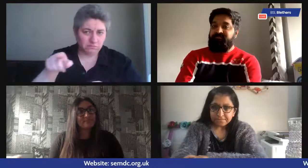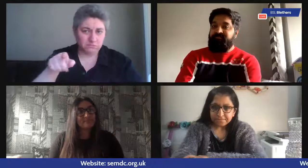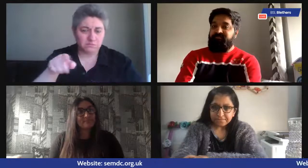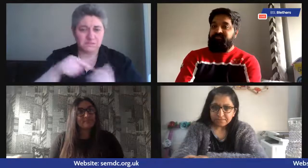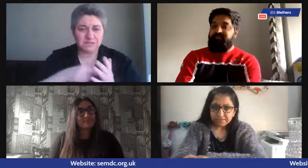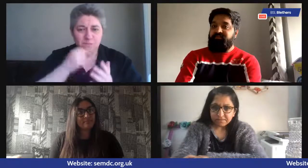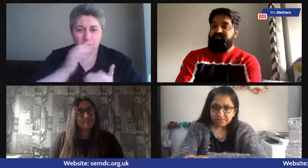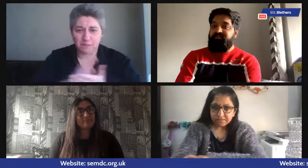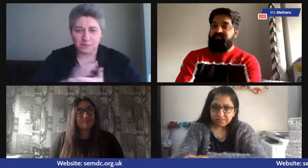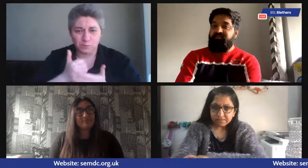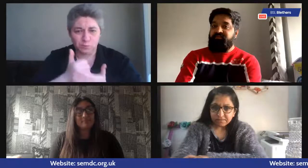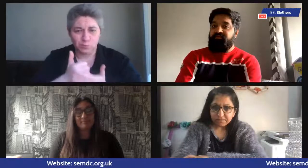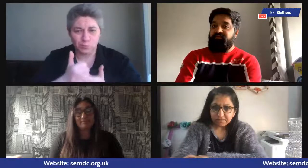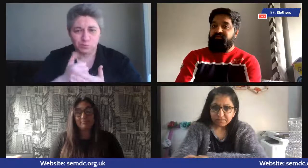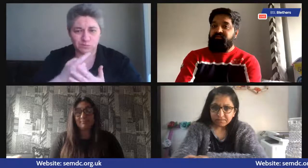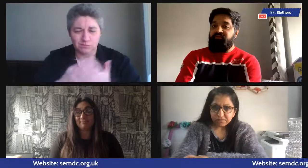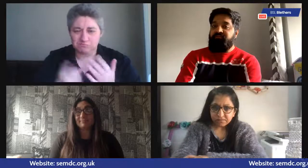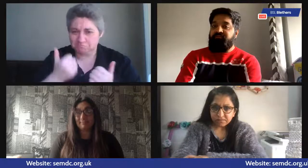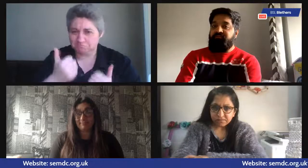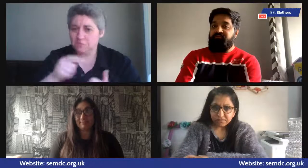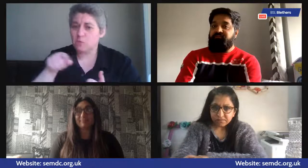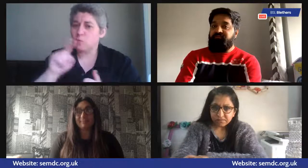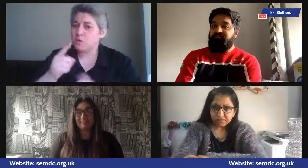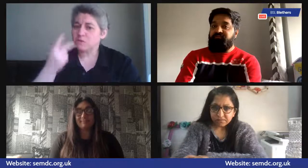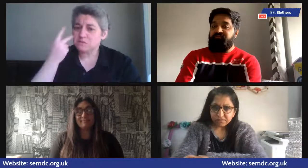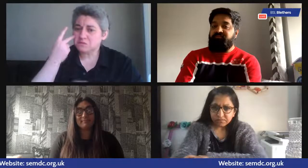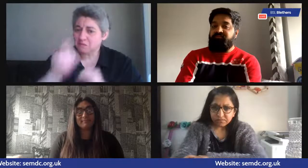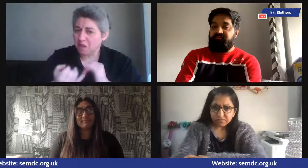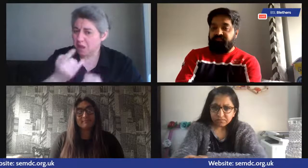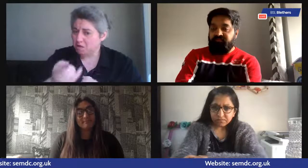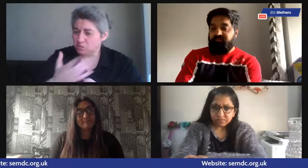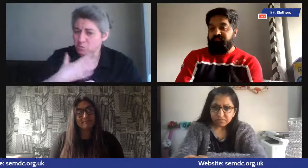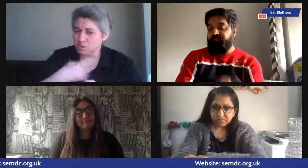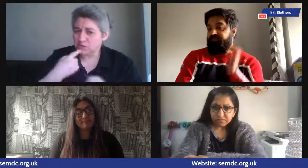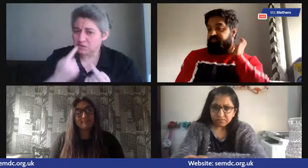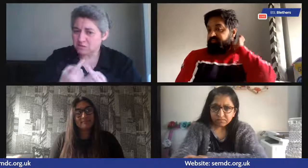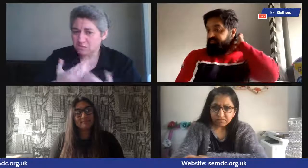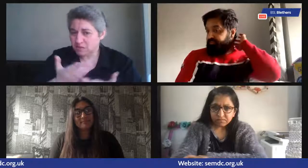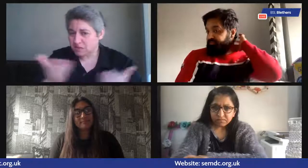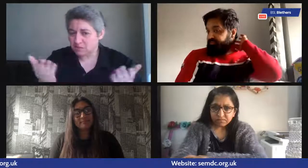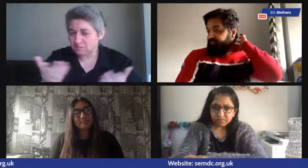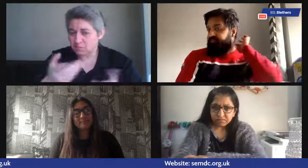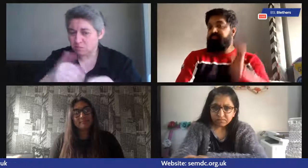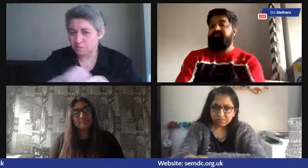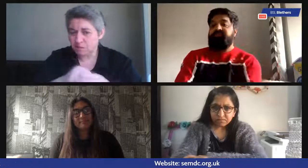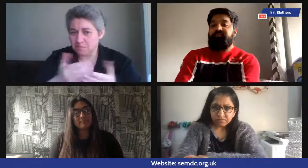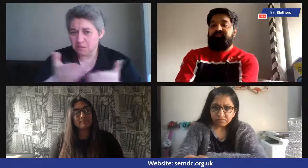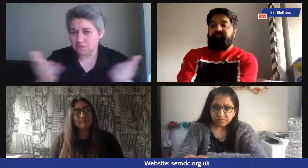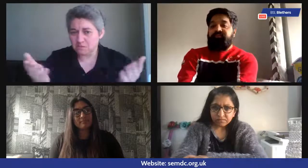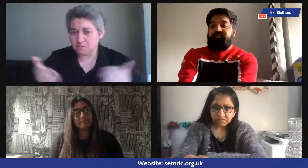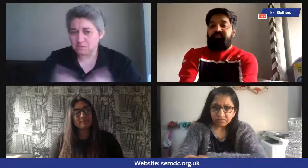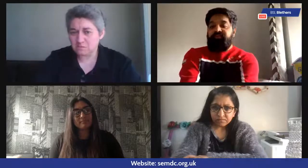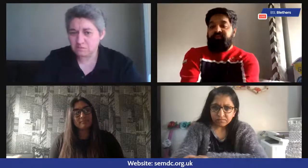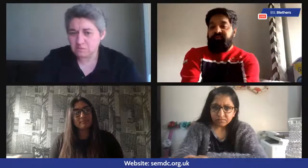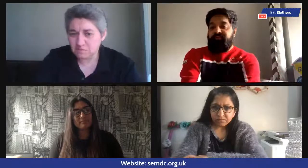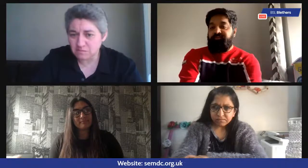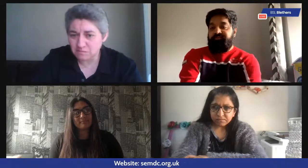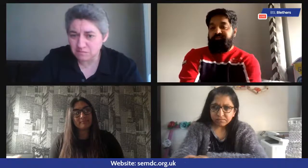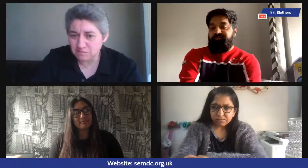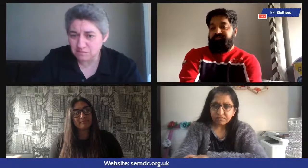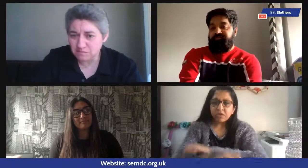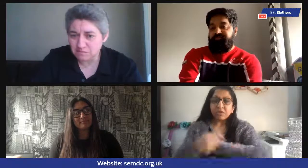in that, and that's something that I will train others. Oh, that's amazing. I think a lot of our audience will be interested in that. And